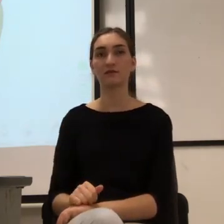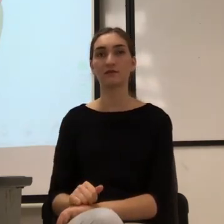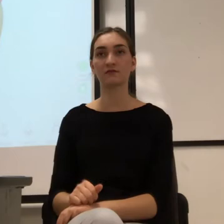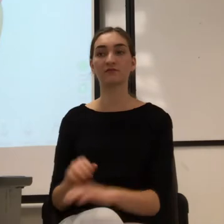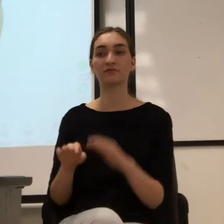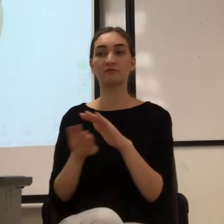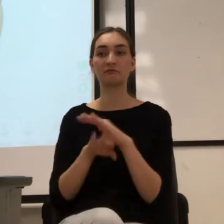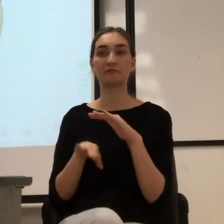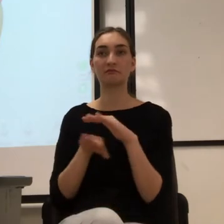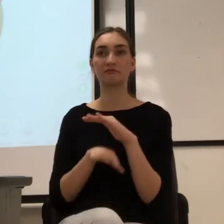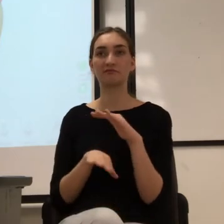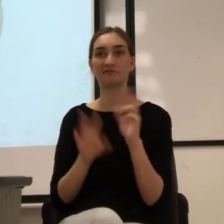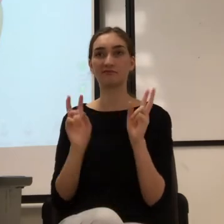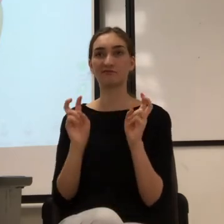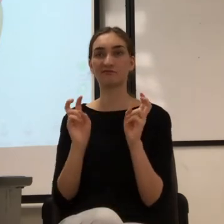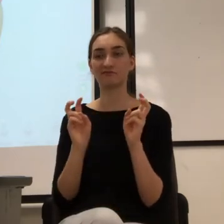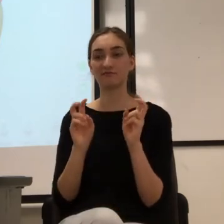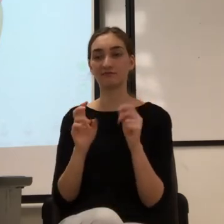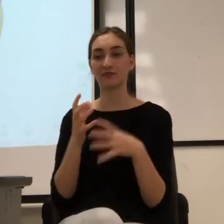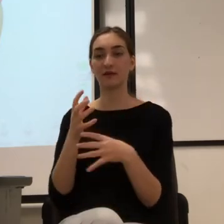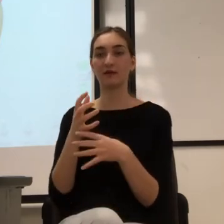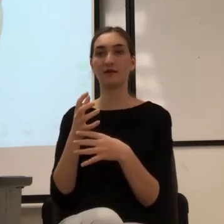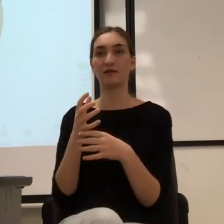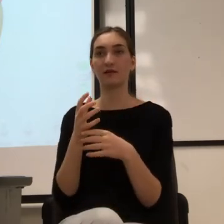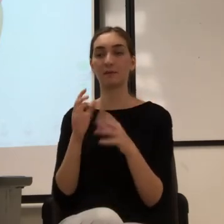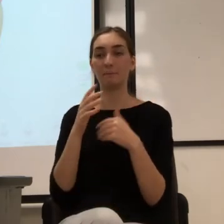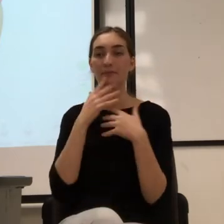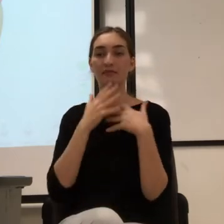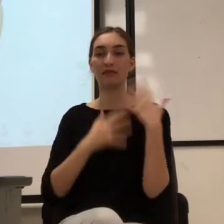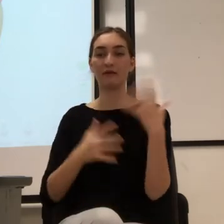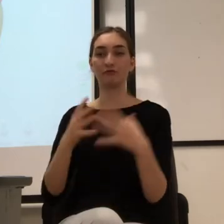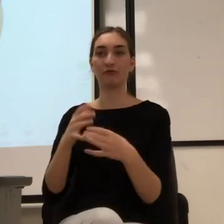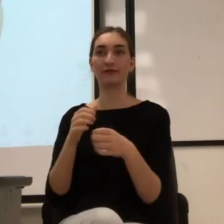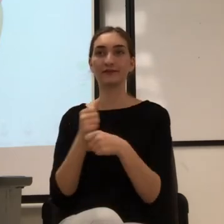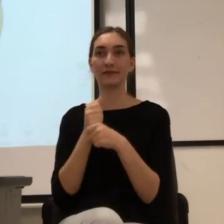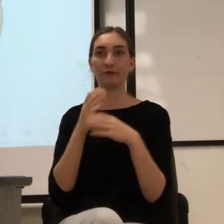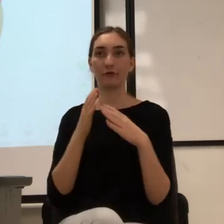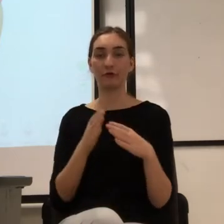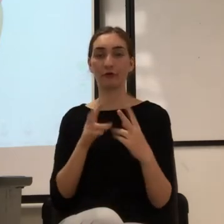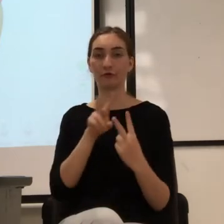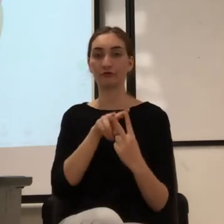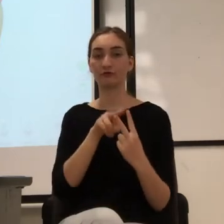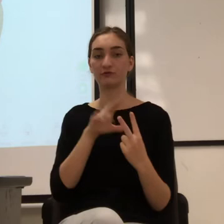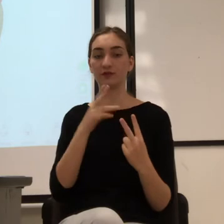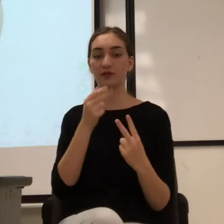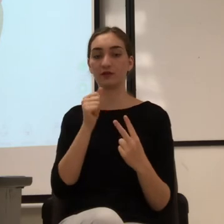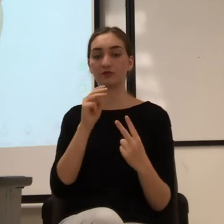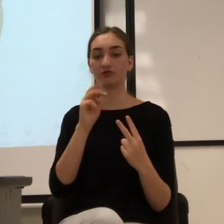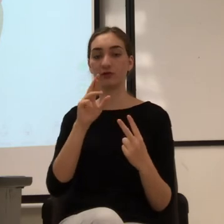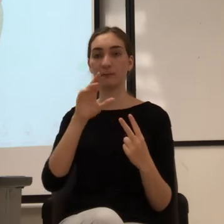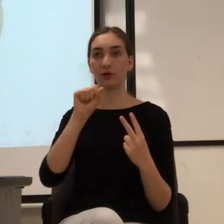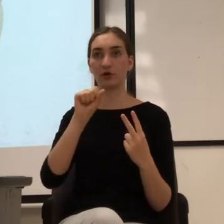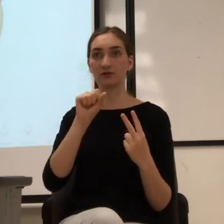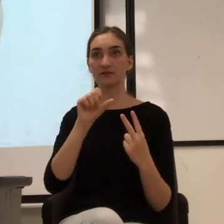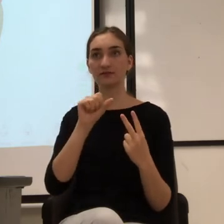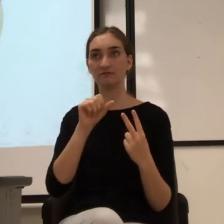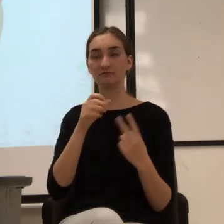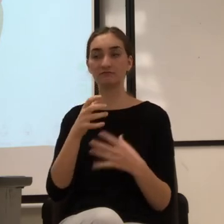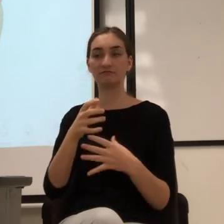basically are the blood receivers. They receive the blood so the heart can pump it.